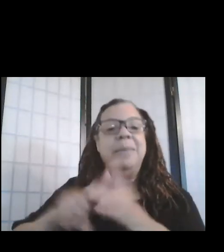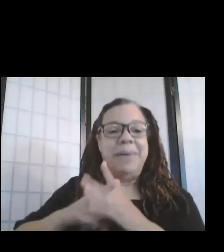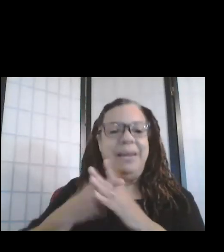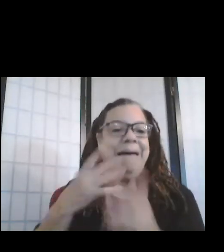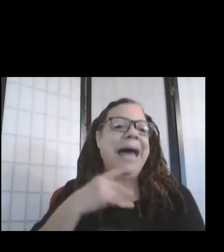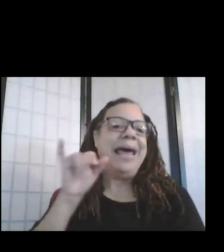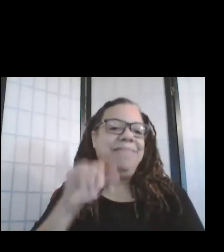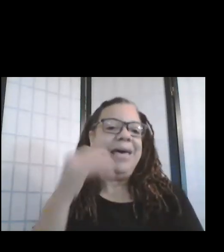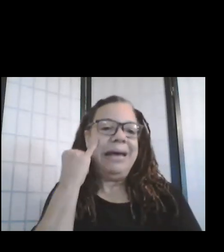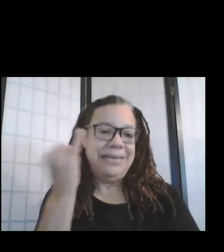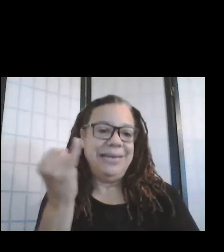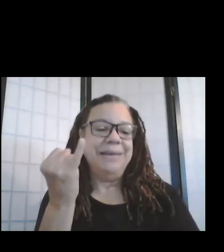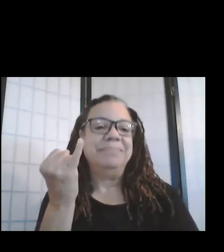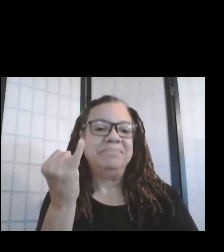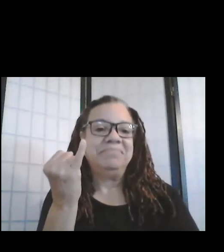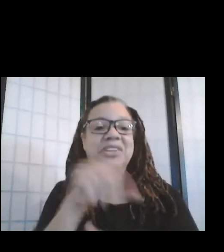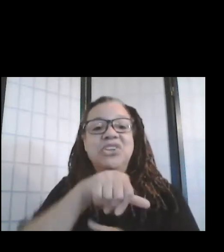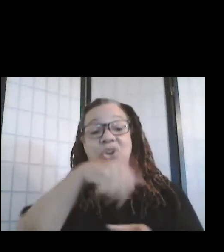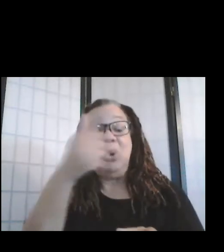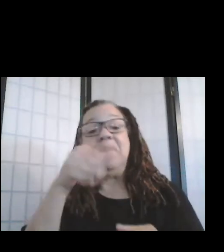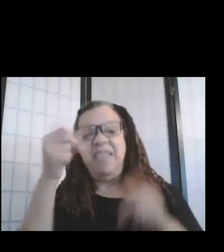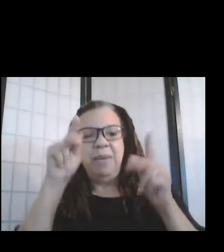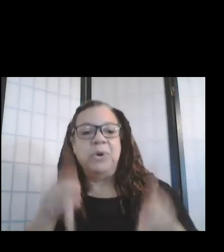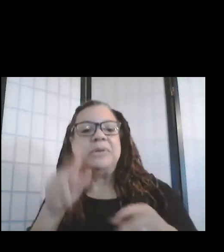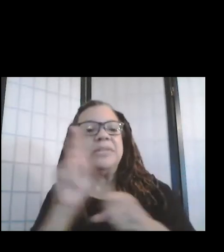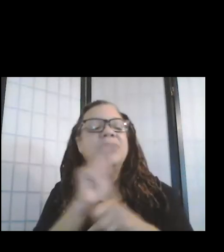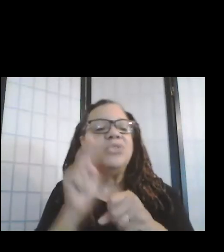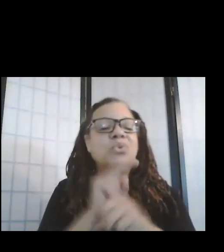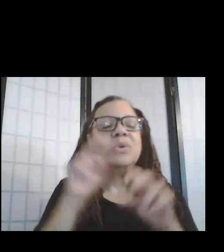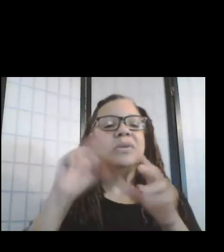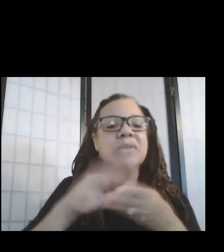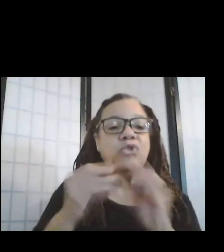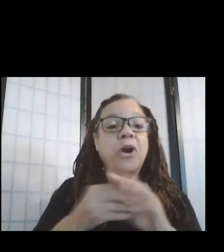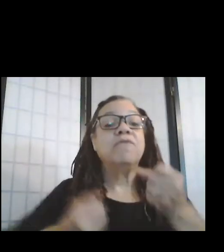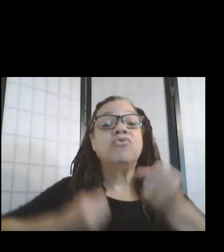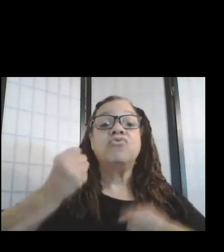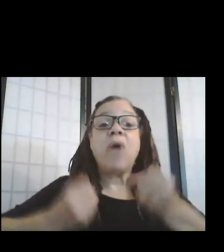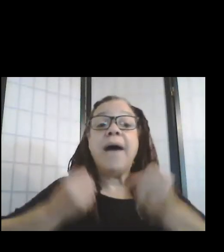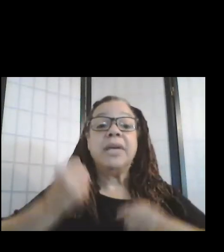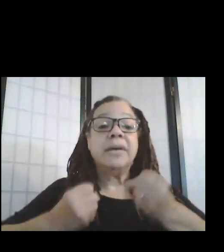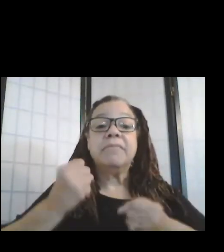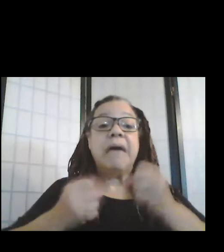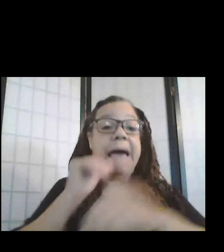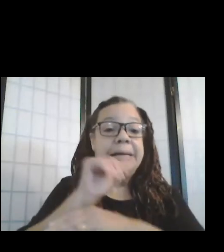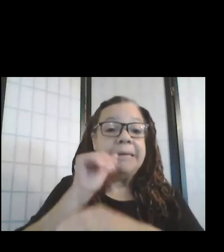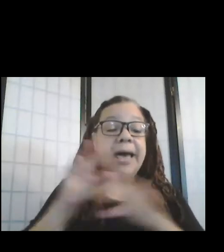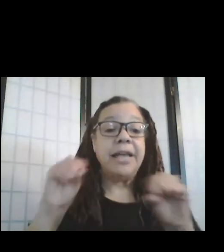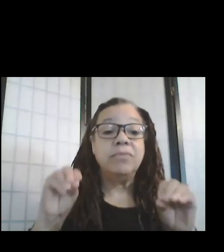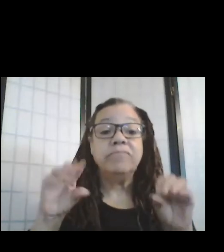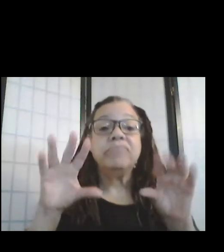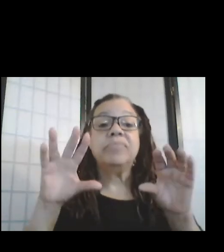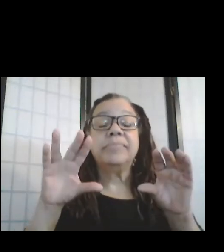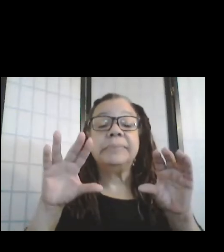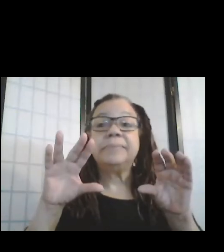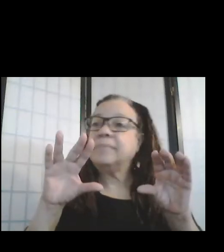that. Doctorow used the metaphor of driving a car at night, and your headlights illuminate